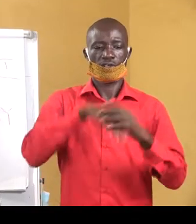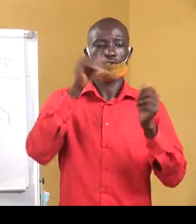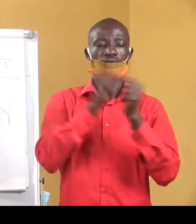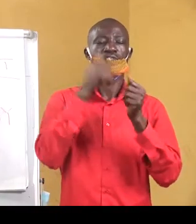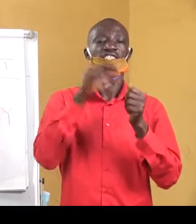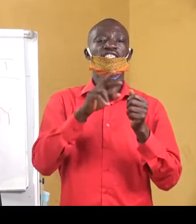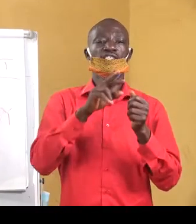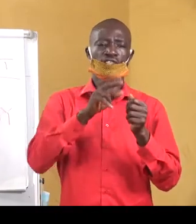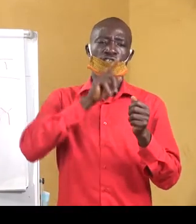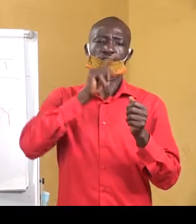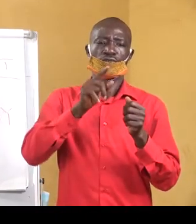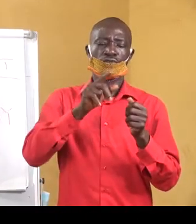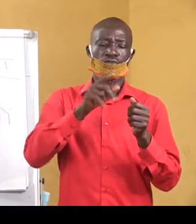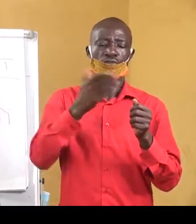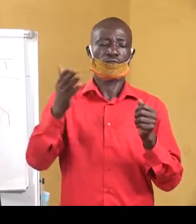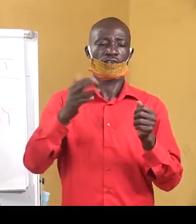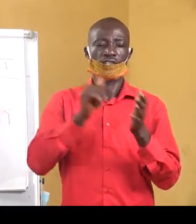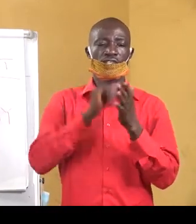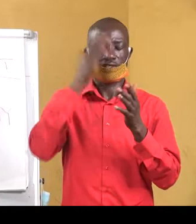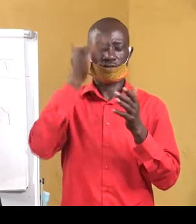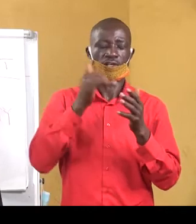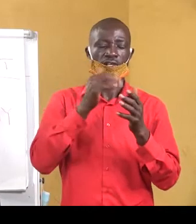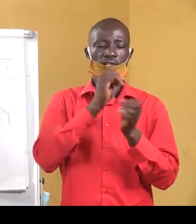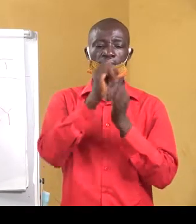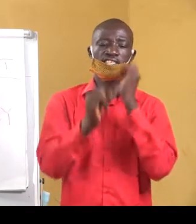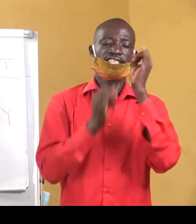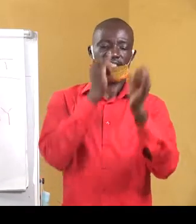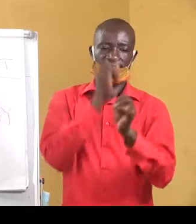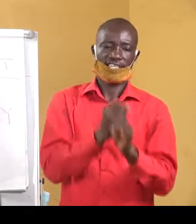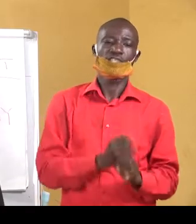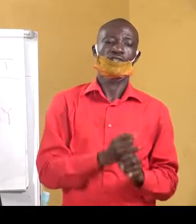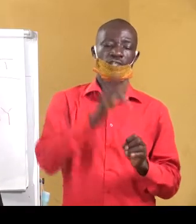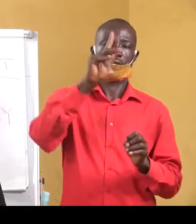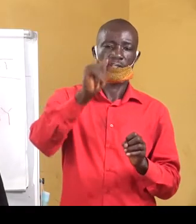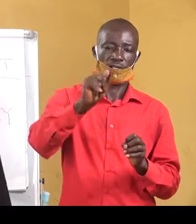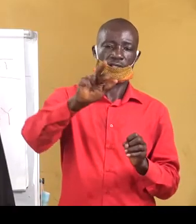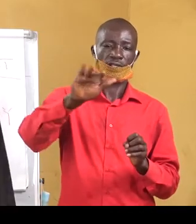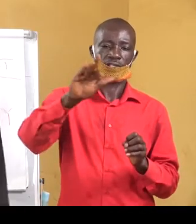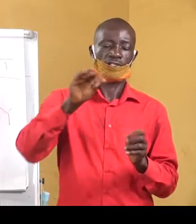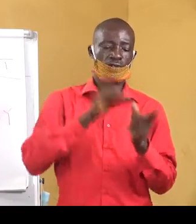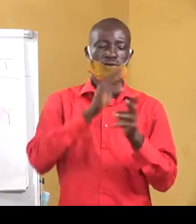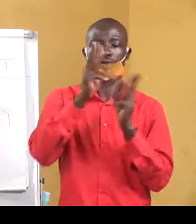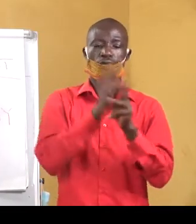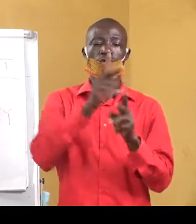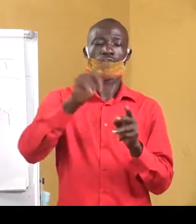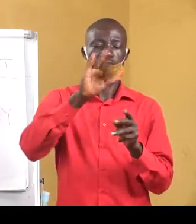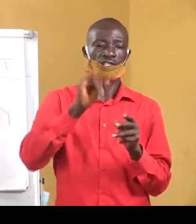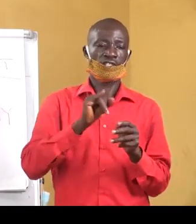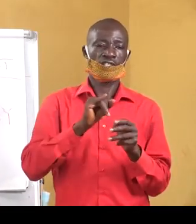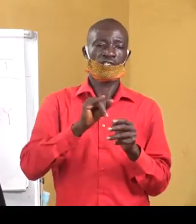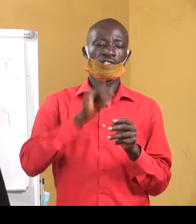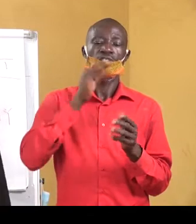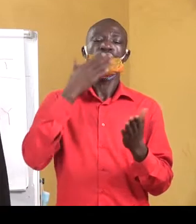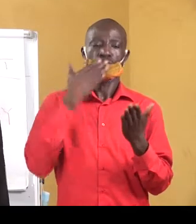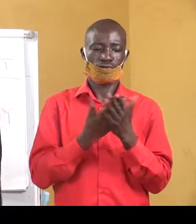product. So that is why through this international trade, and in order to make our